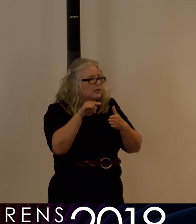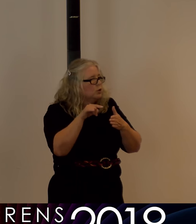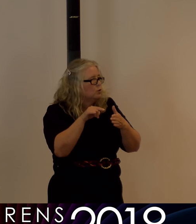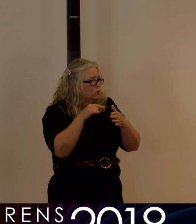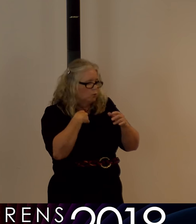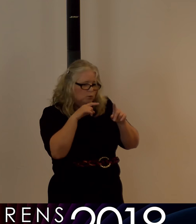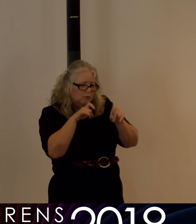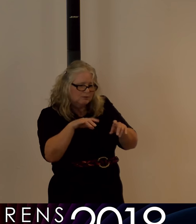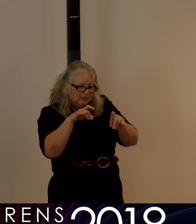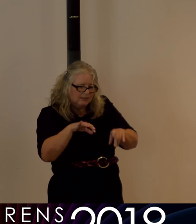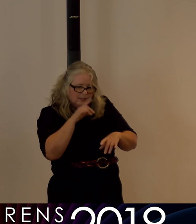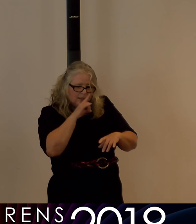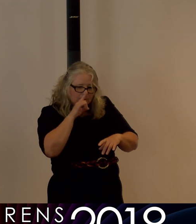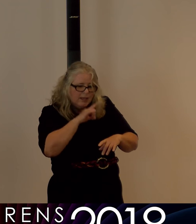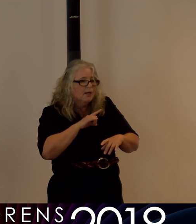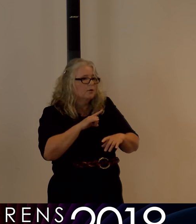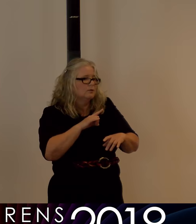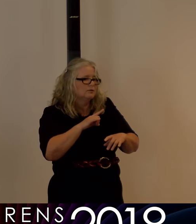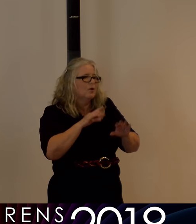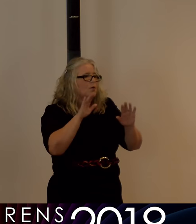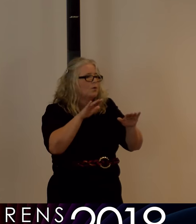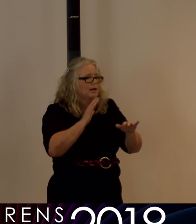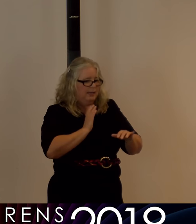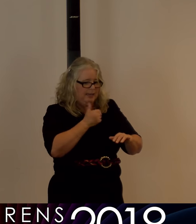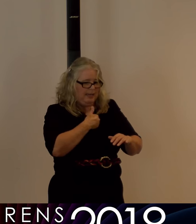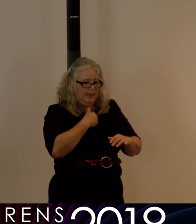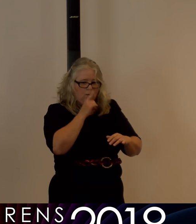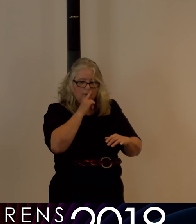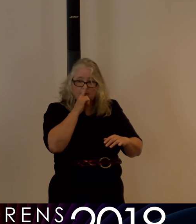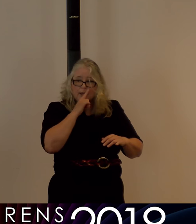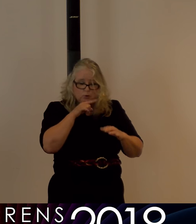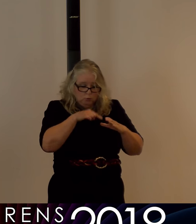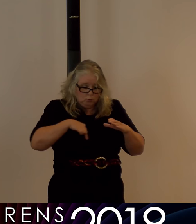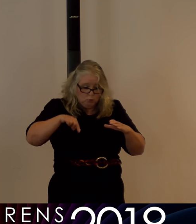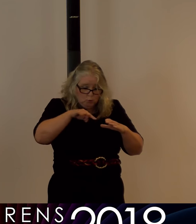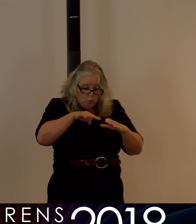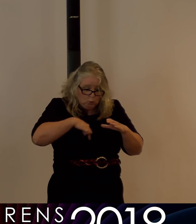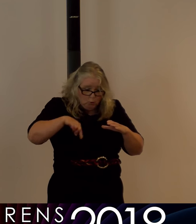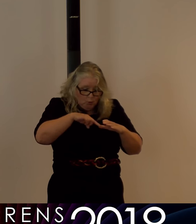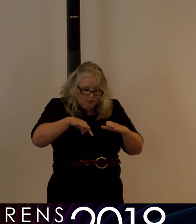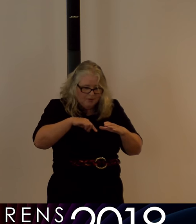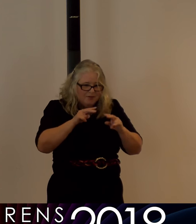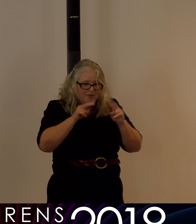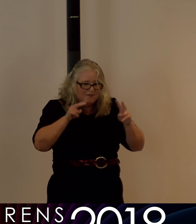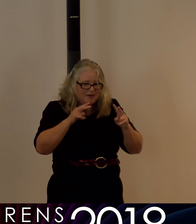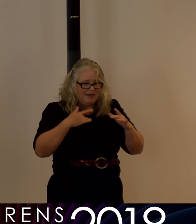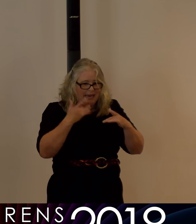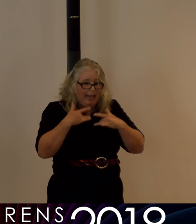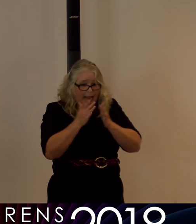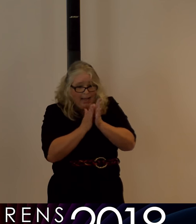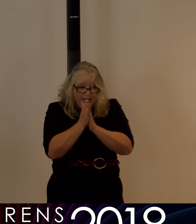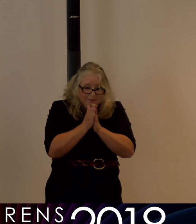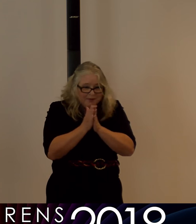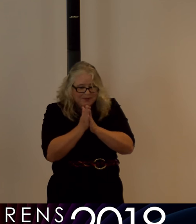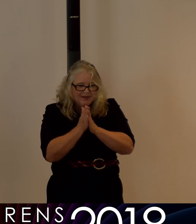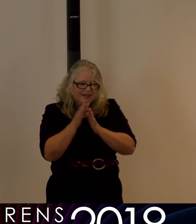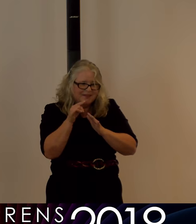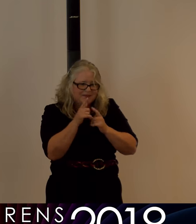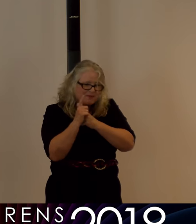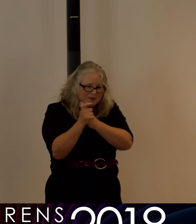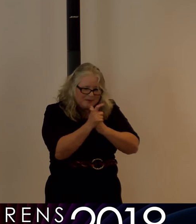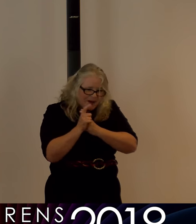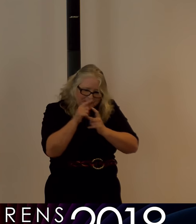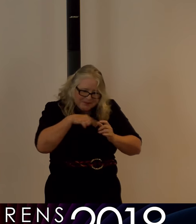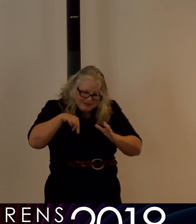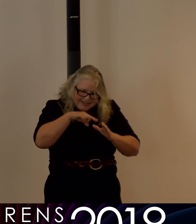for circling behaviors. By the way, our mice circle in the mouse room. They run around in circles. They're very hyperactive. Yeah, it was very,